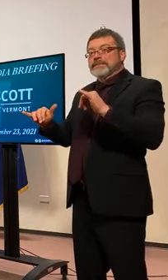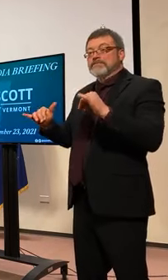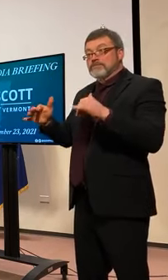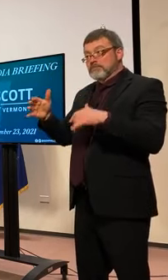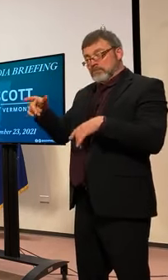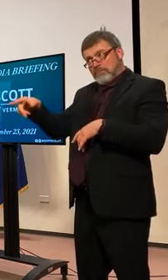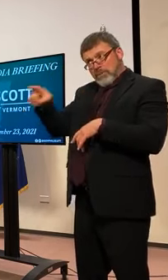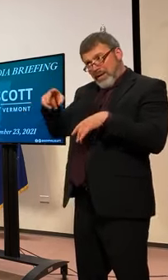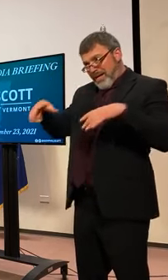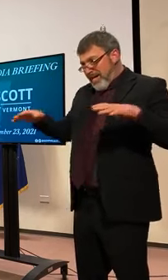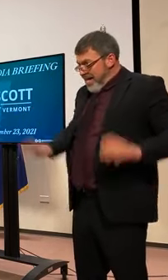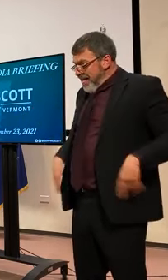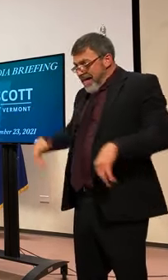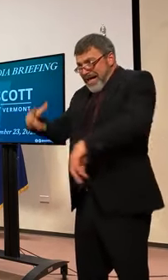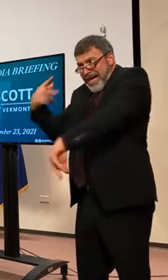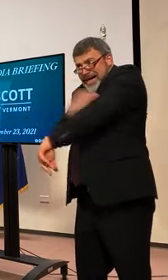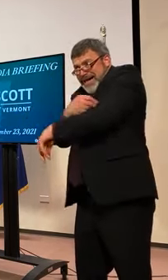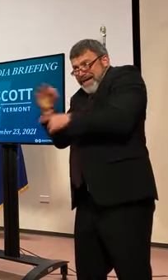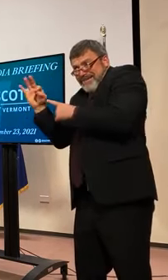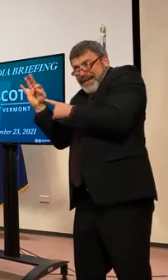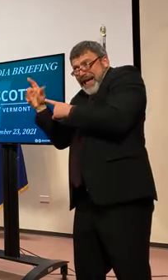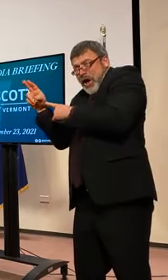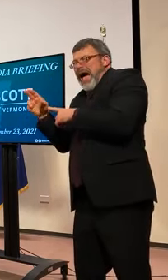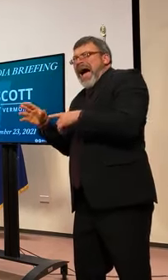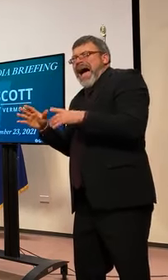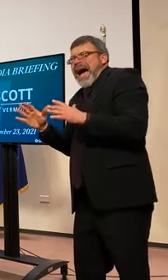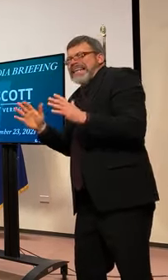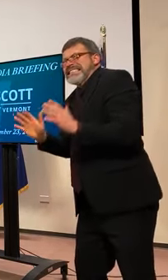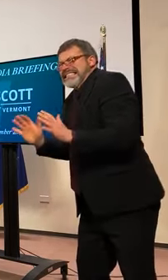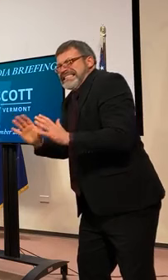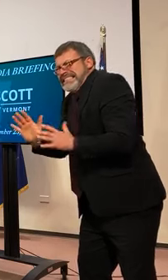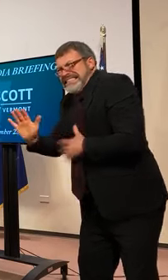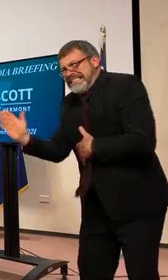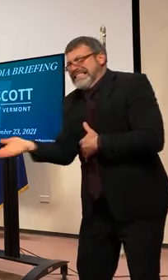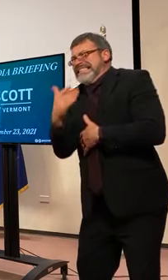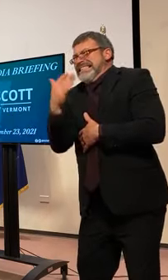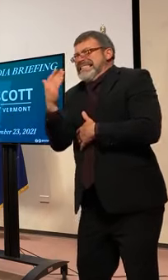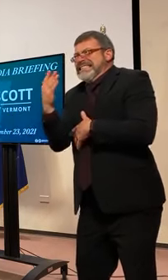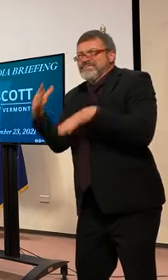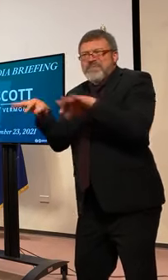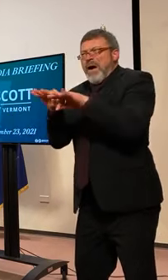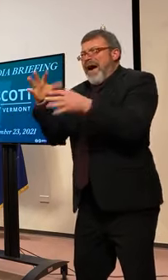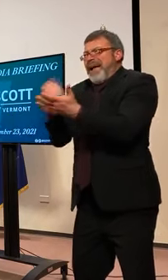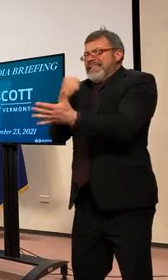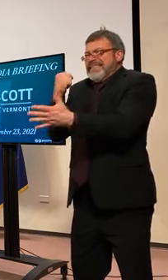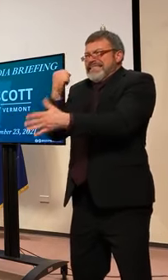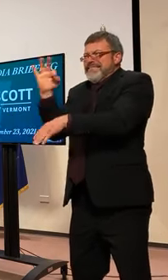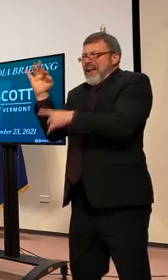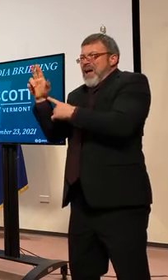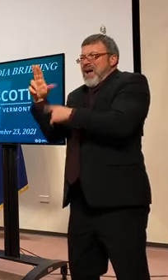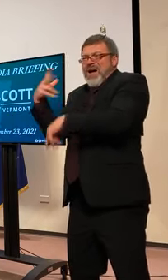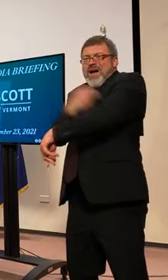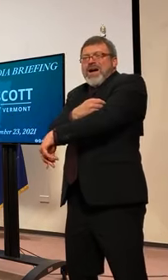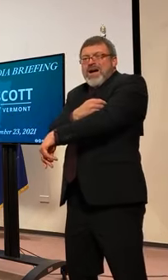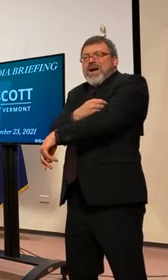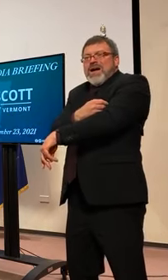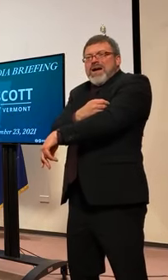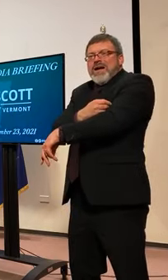similar to 2019, with about 193,000 shots by this